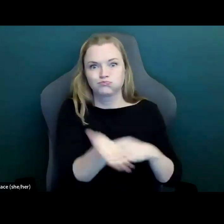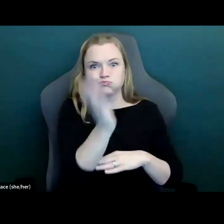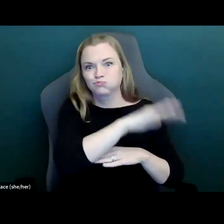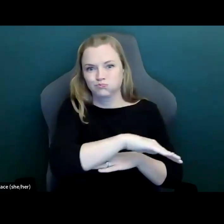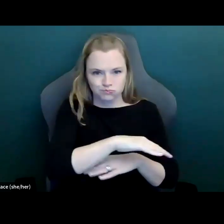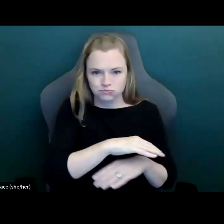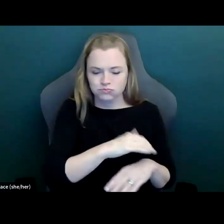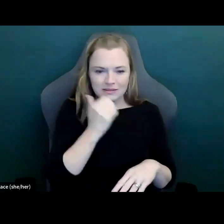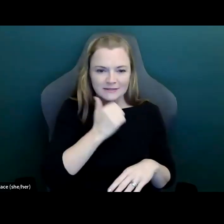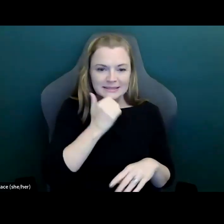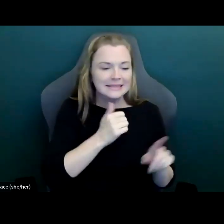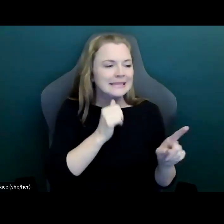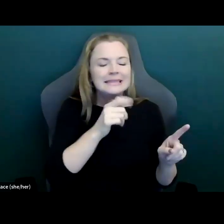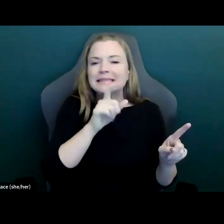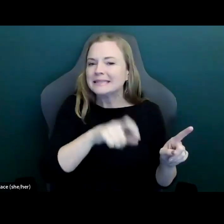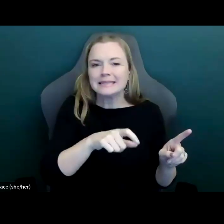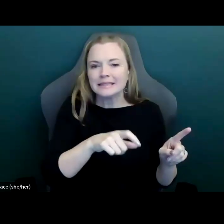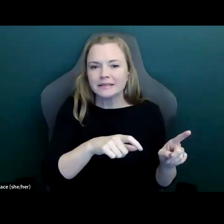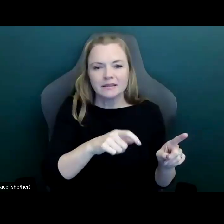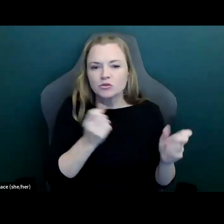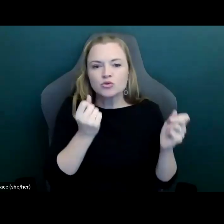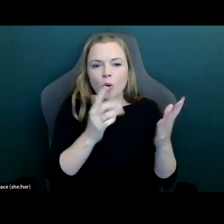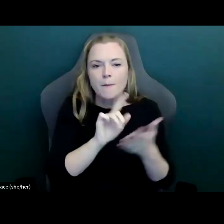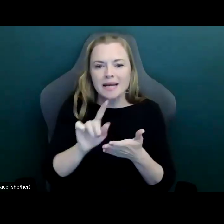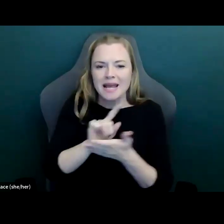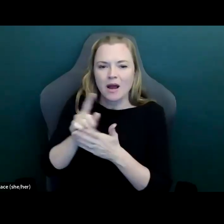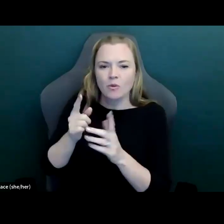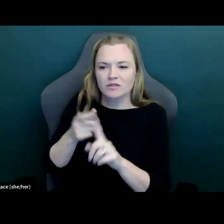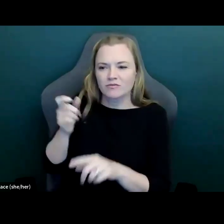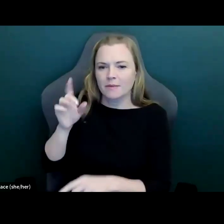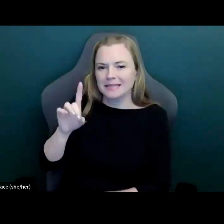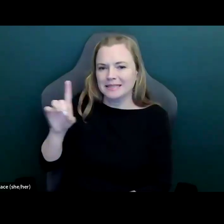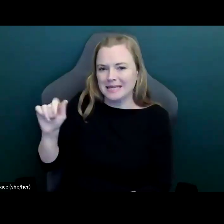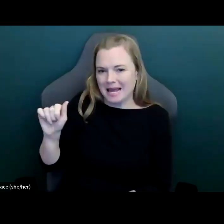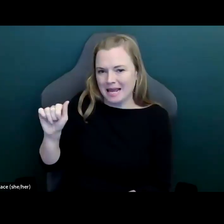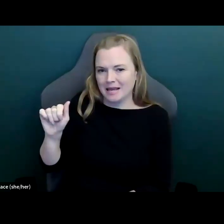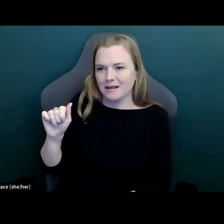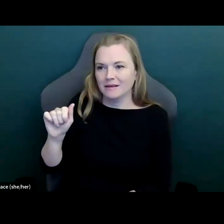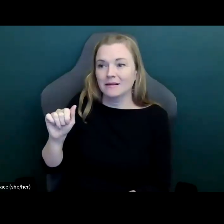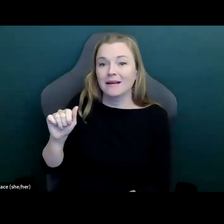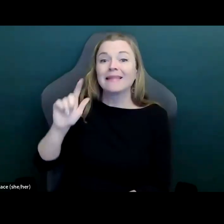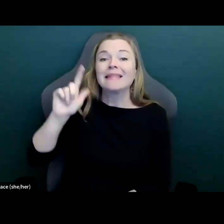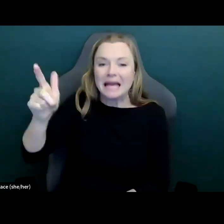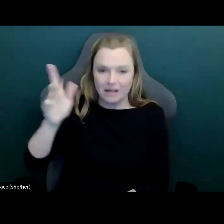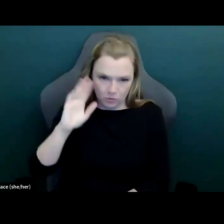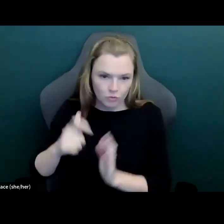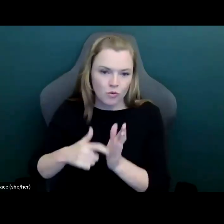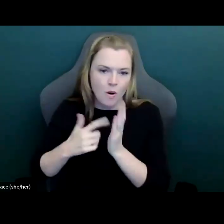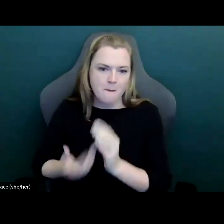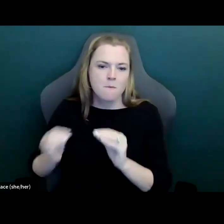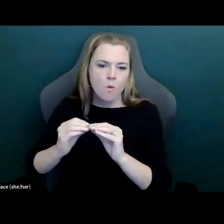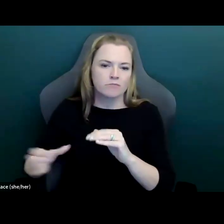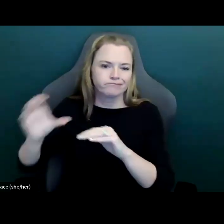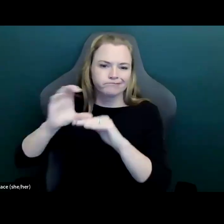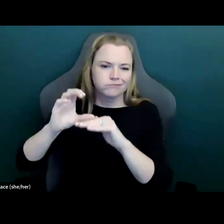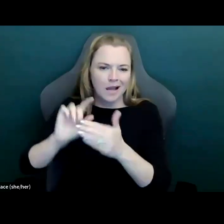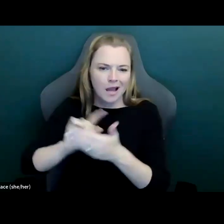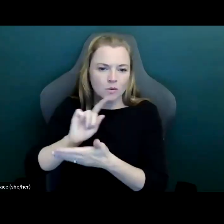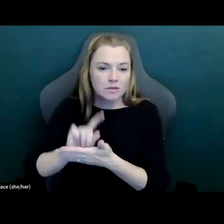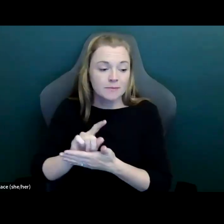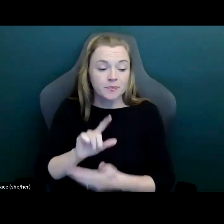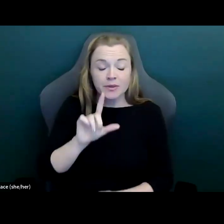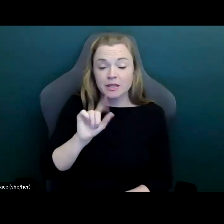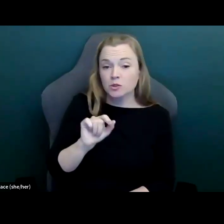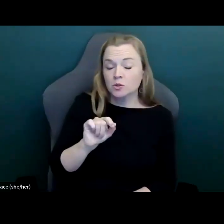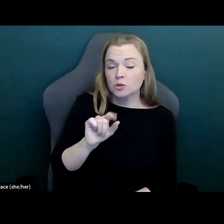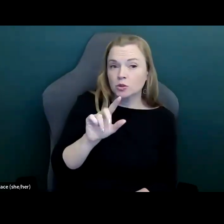he didn't need as many hours from his DDA agency as he'd require later. So in 2017, after graduating